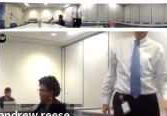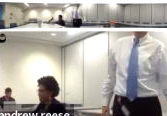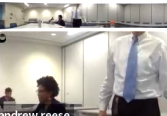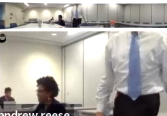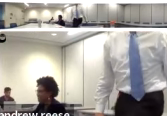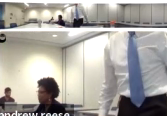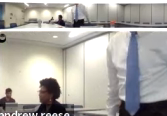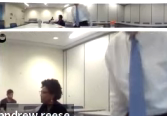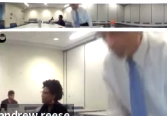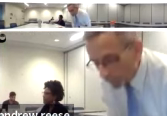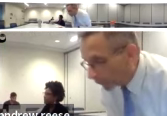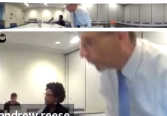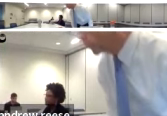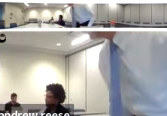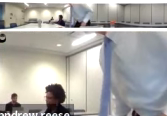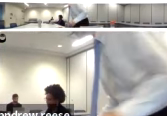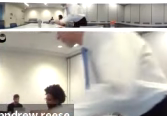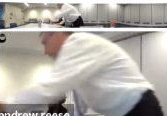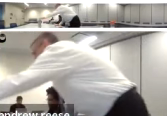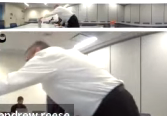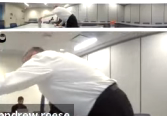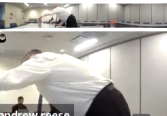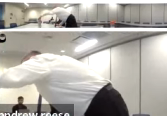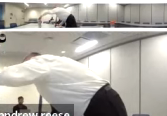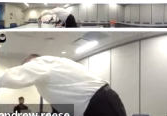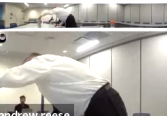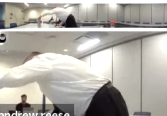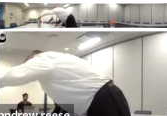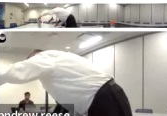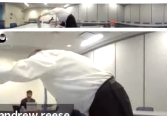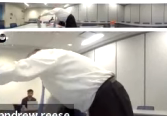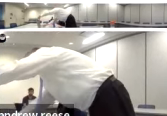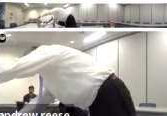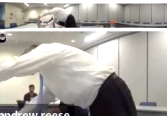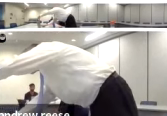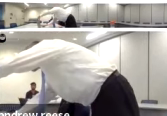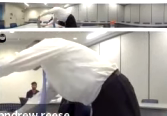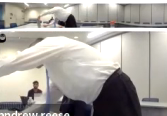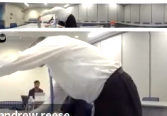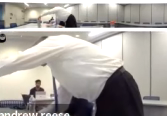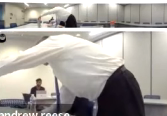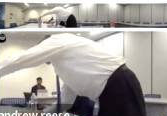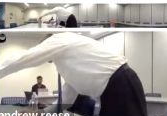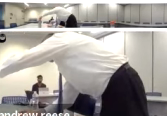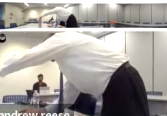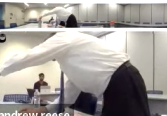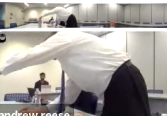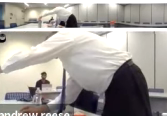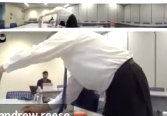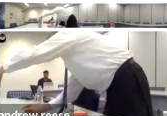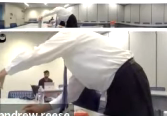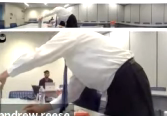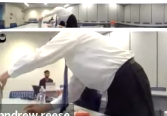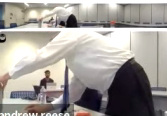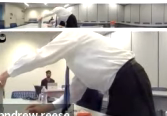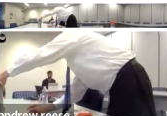thank you, Directory. So for the evidence-based supported employment,